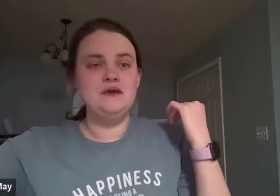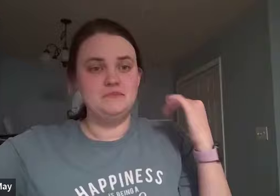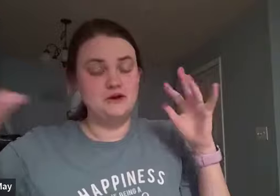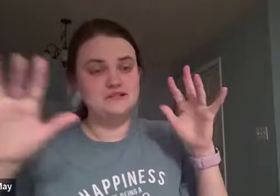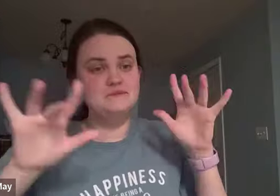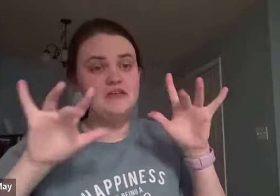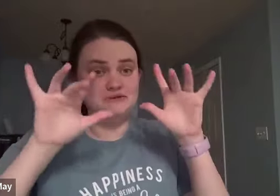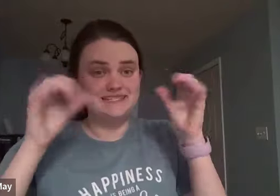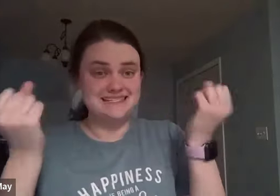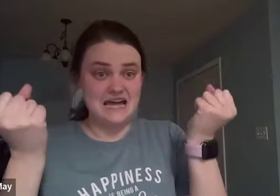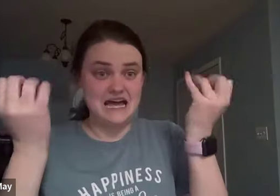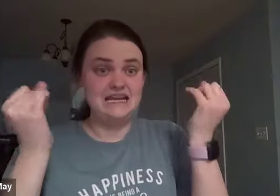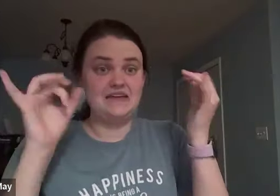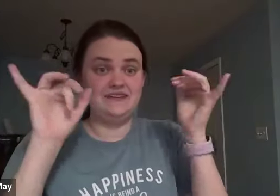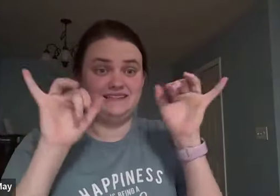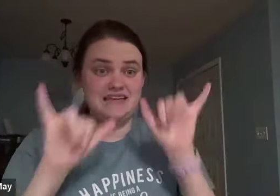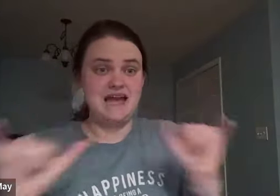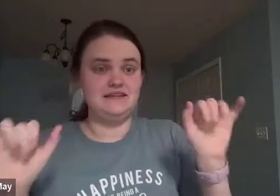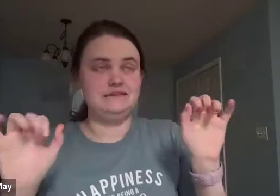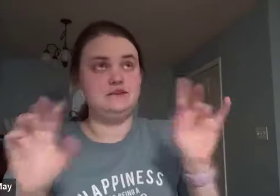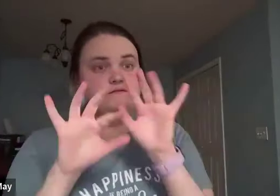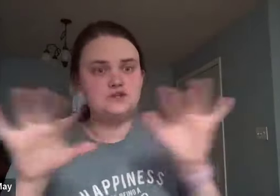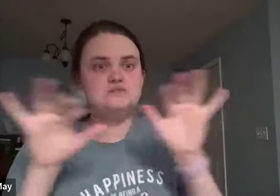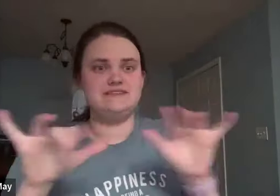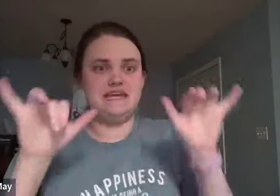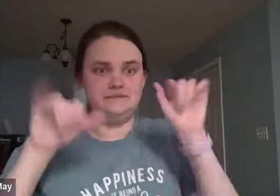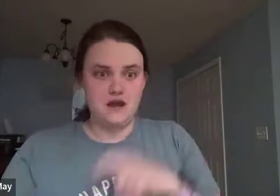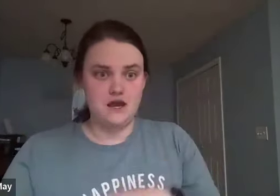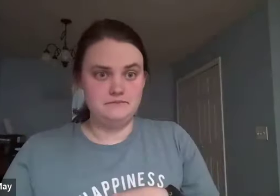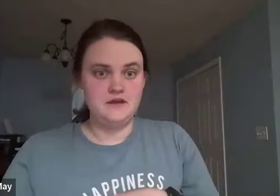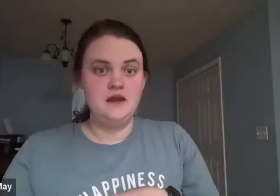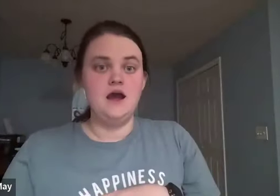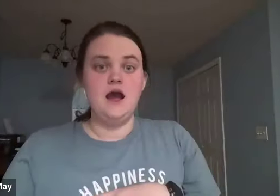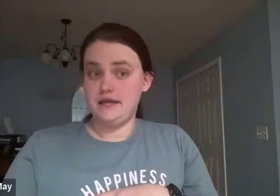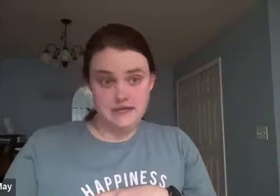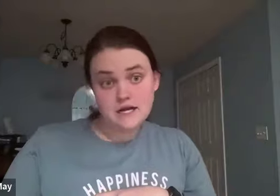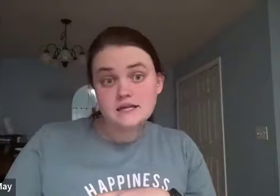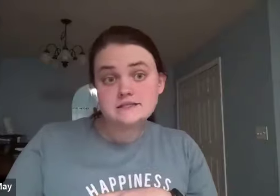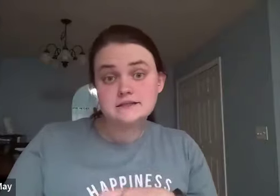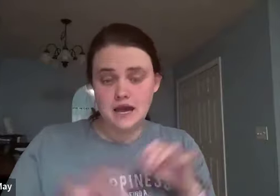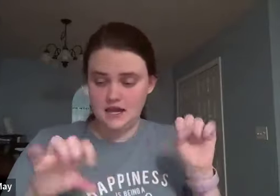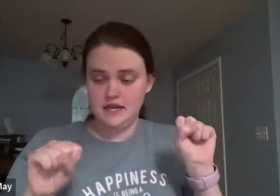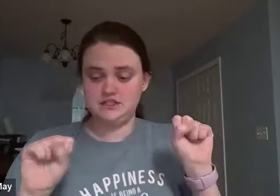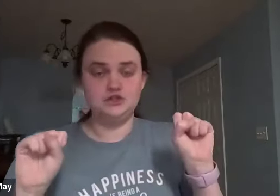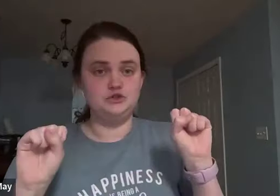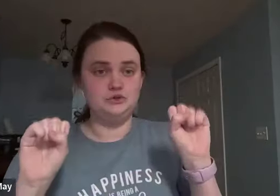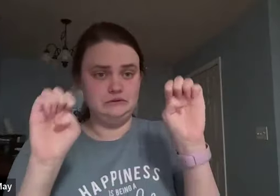But there are some people that will sign at the exact, like they'll fingerspell at the same time. I cannot. I start to